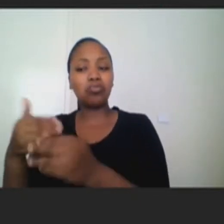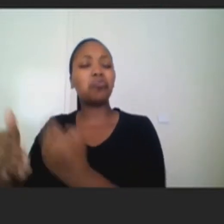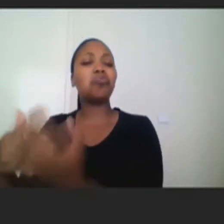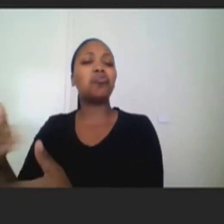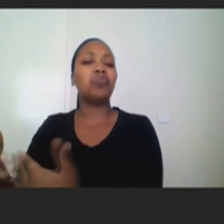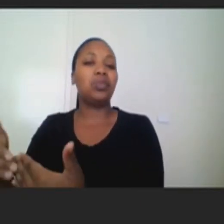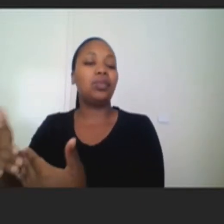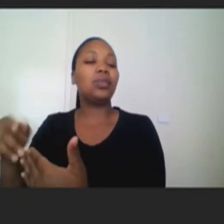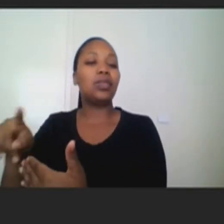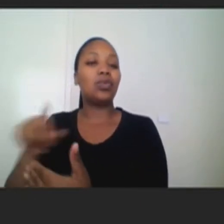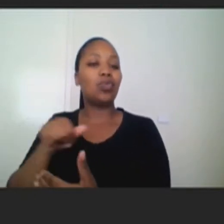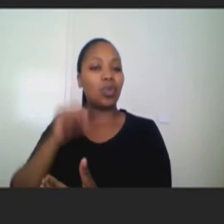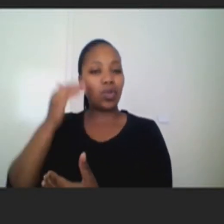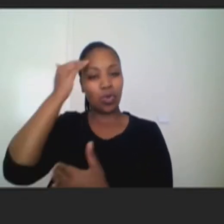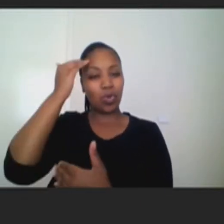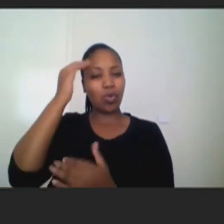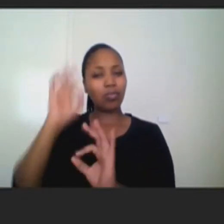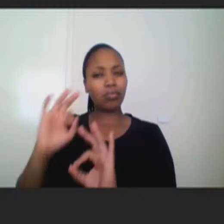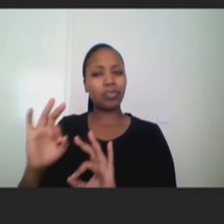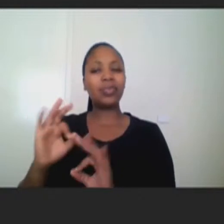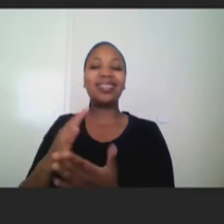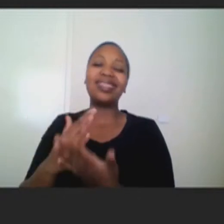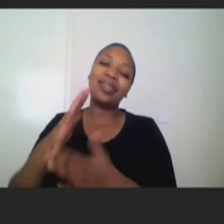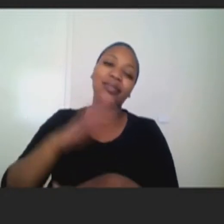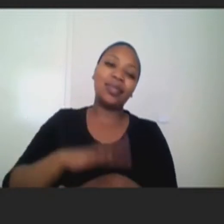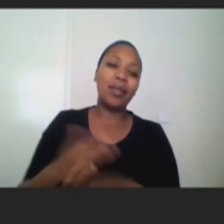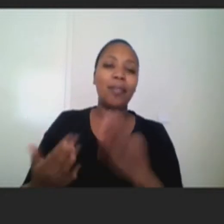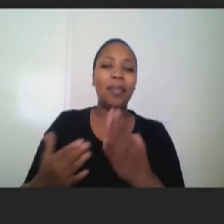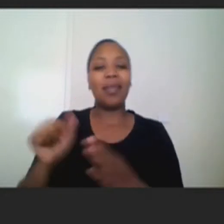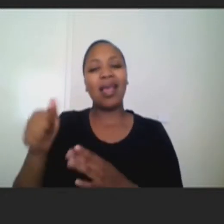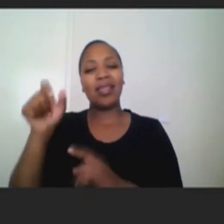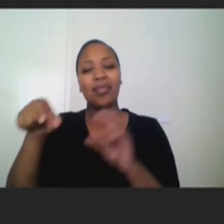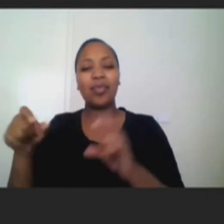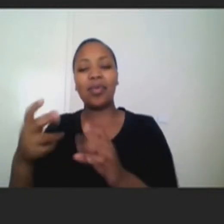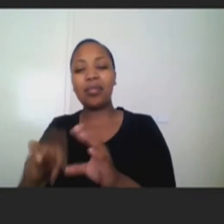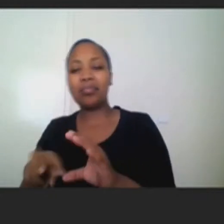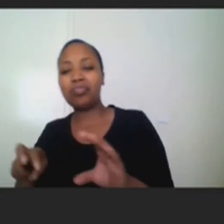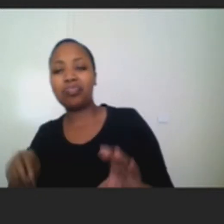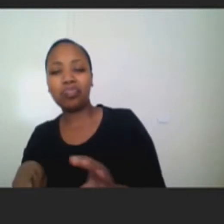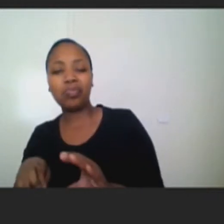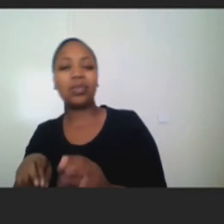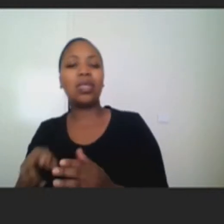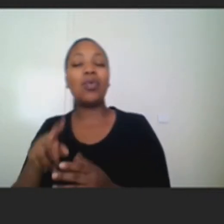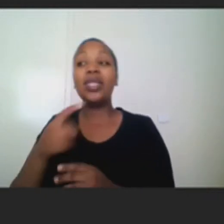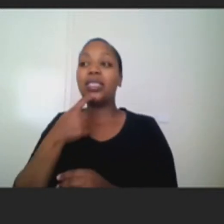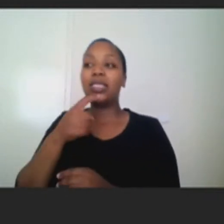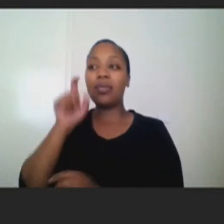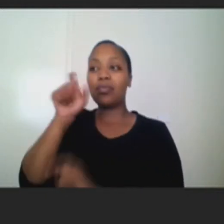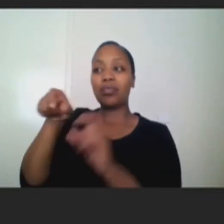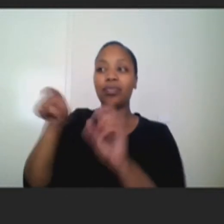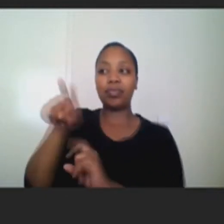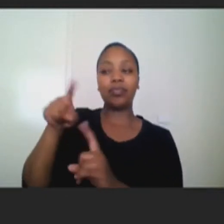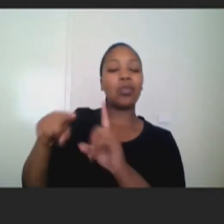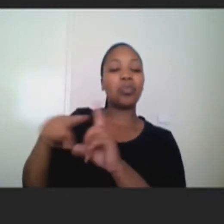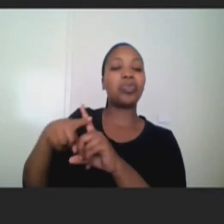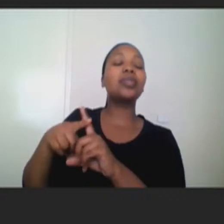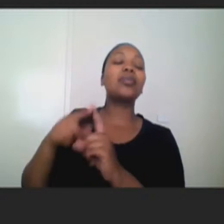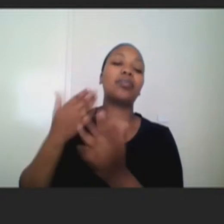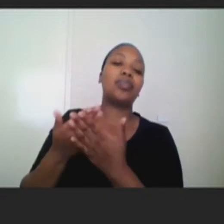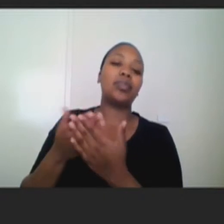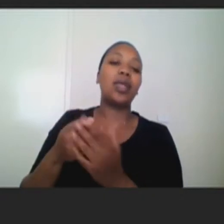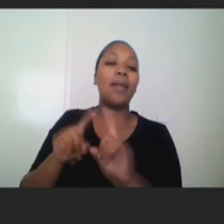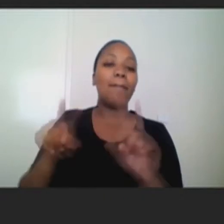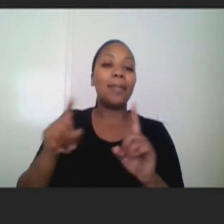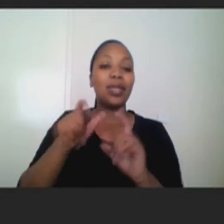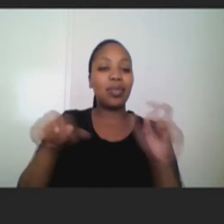work. Even if there is this one dropout, we would still call them positive. And so what is happening is there are individuals who are incubating